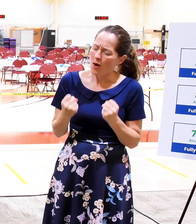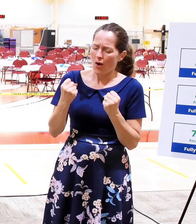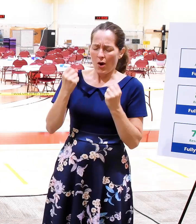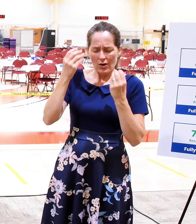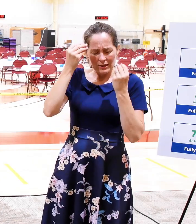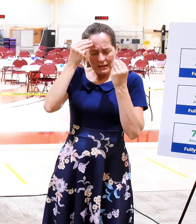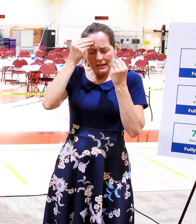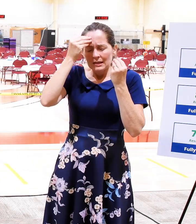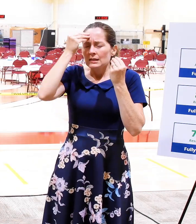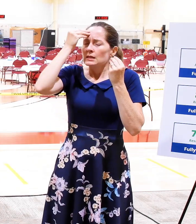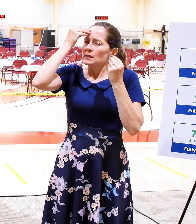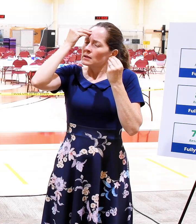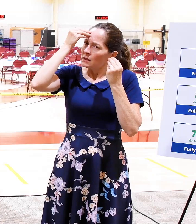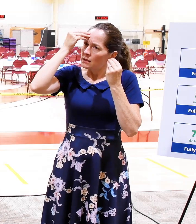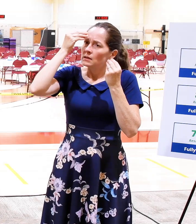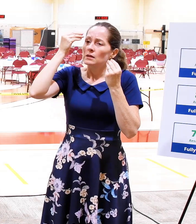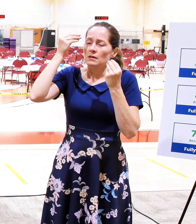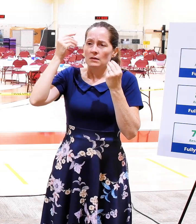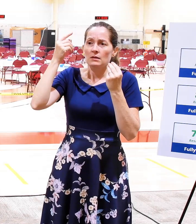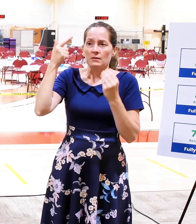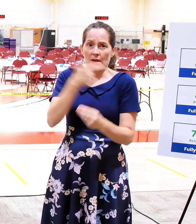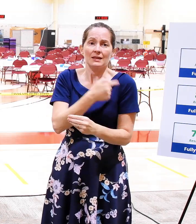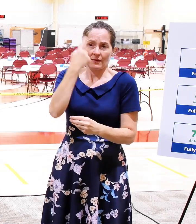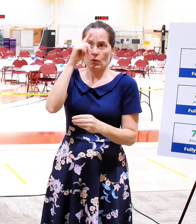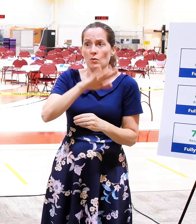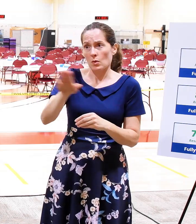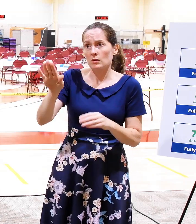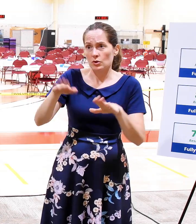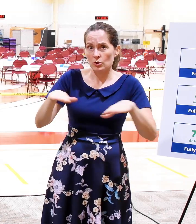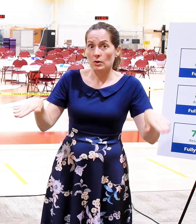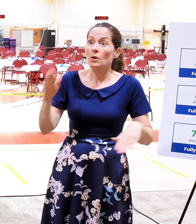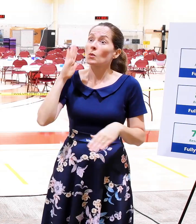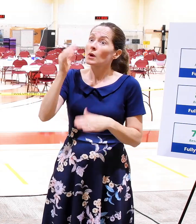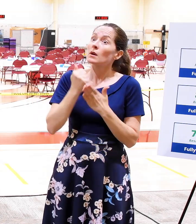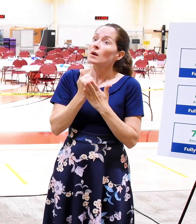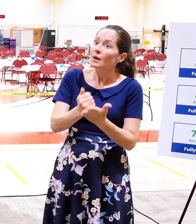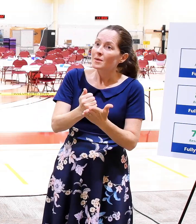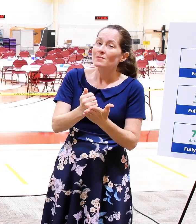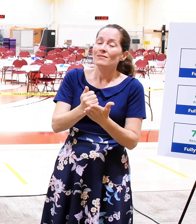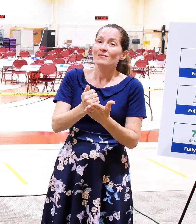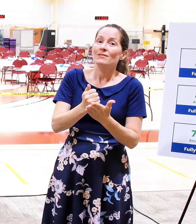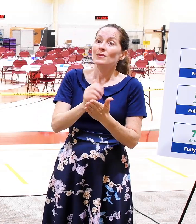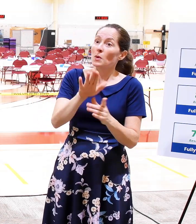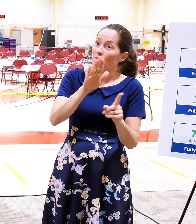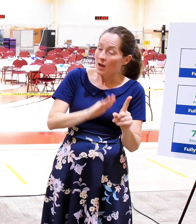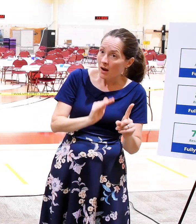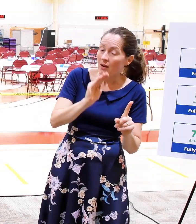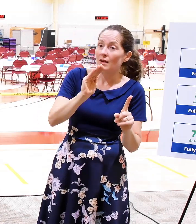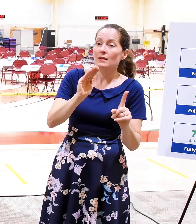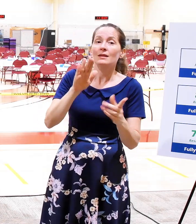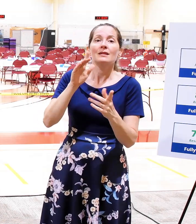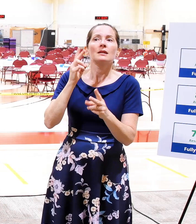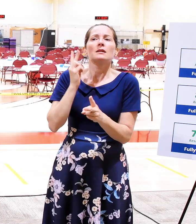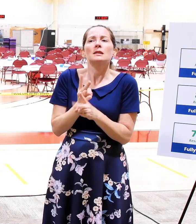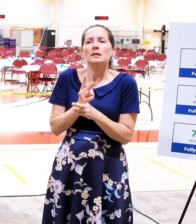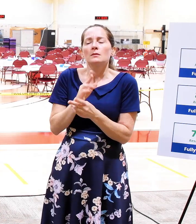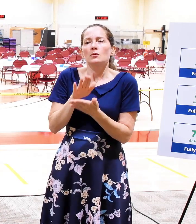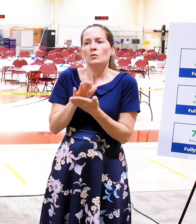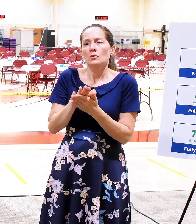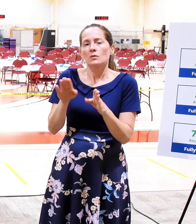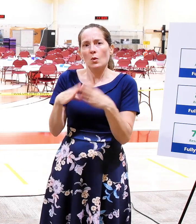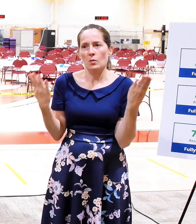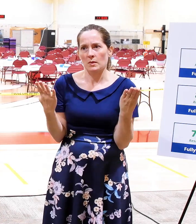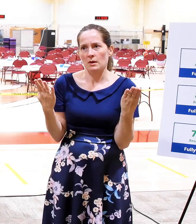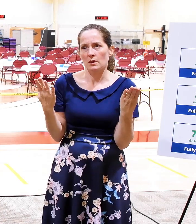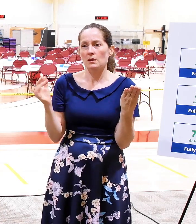vaccine will greatly protect your child, help us keep our schools open, and reduce the spread of COVID-19